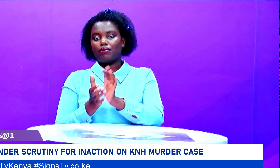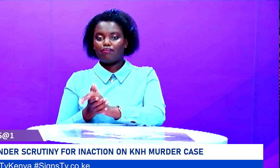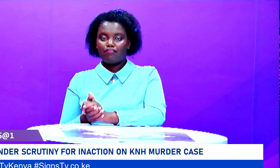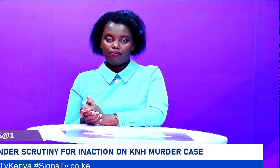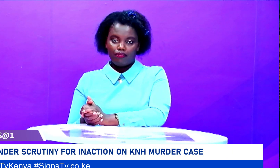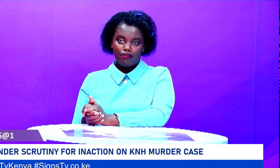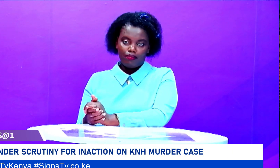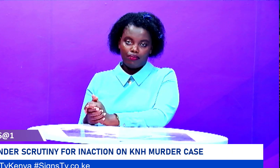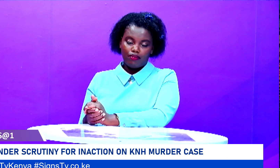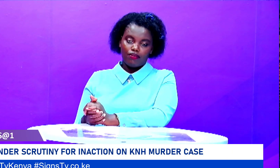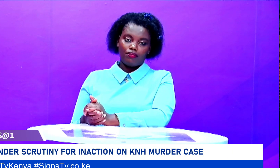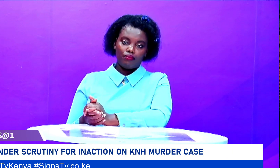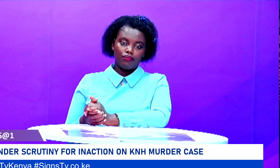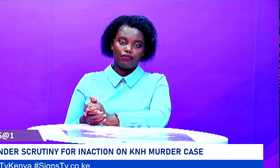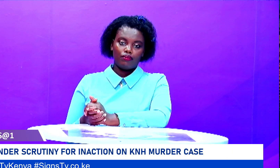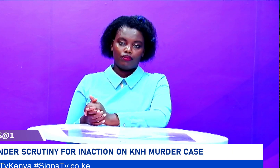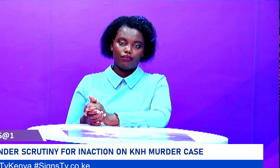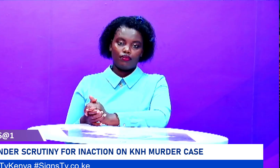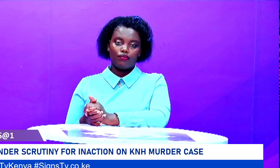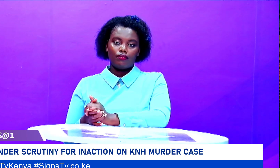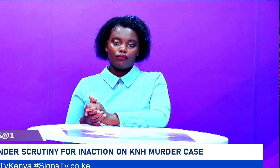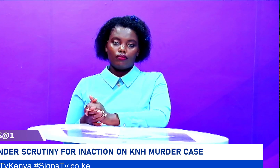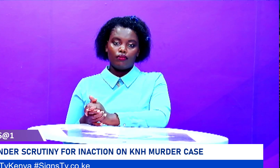recommending that Kalombotole be charged.